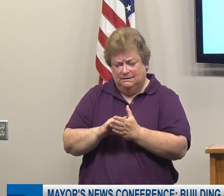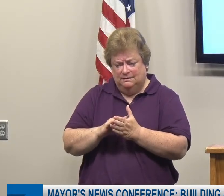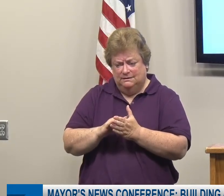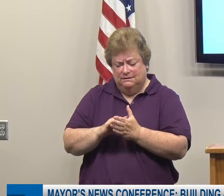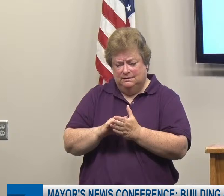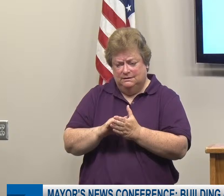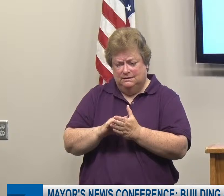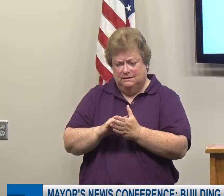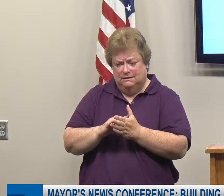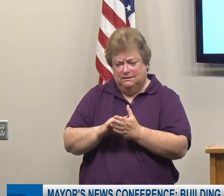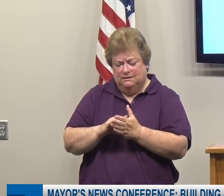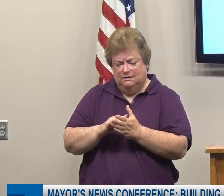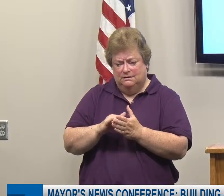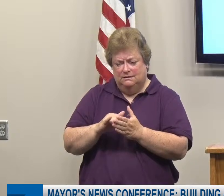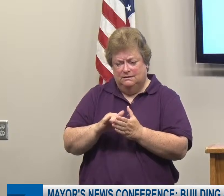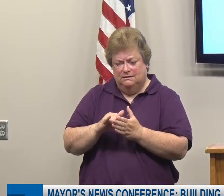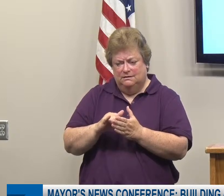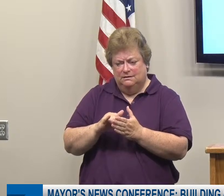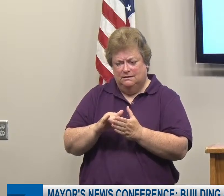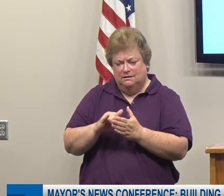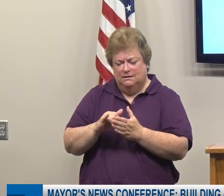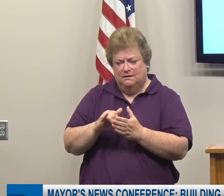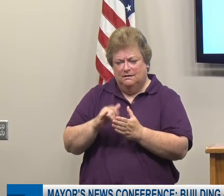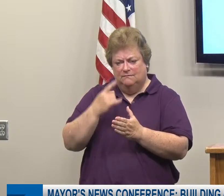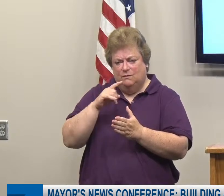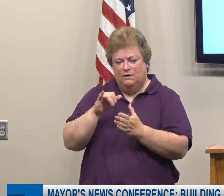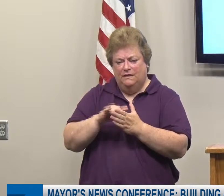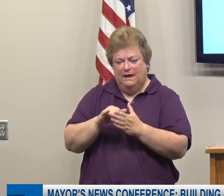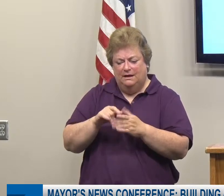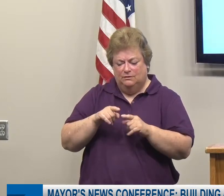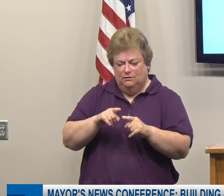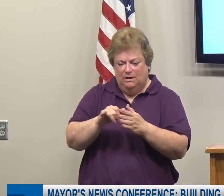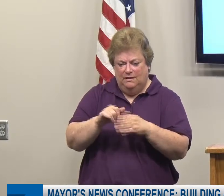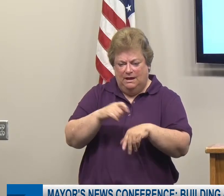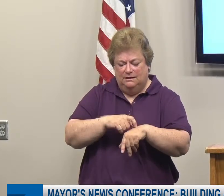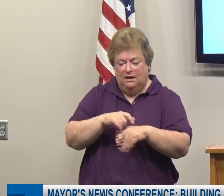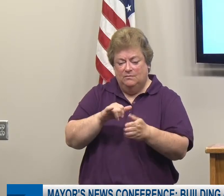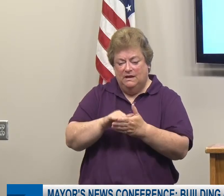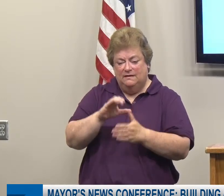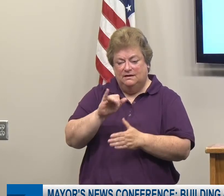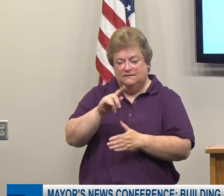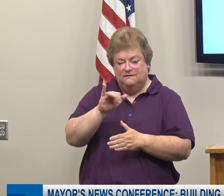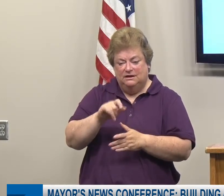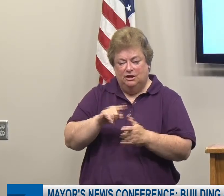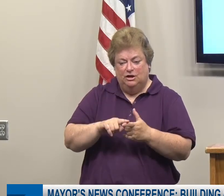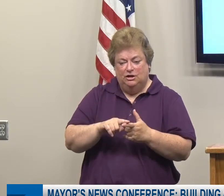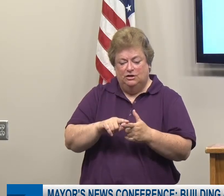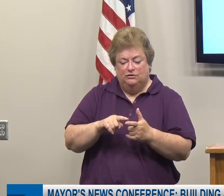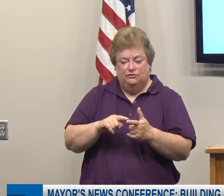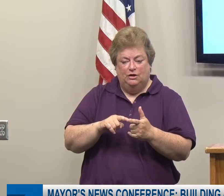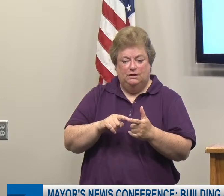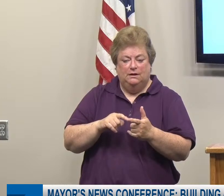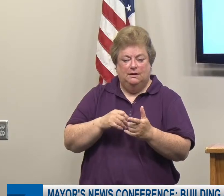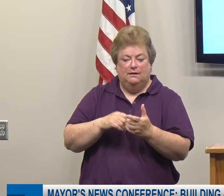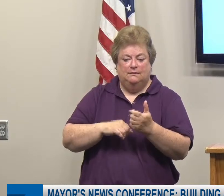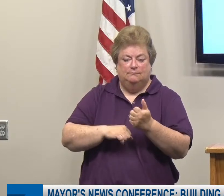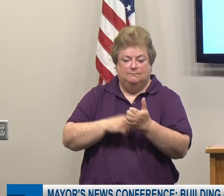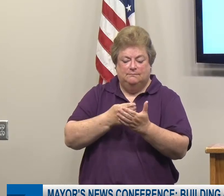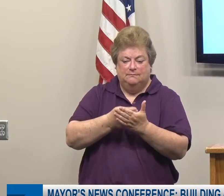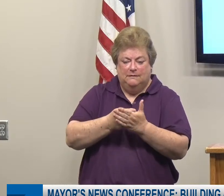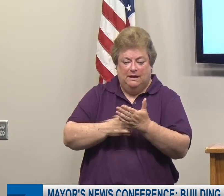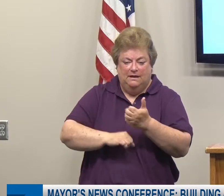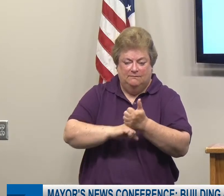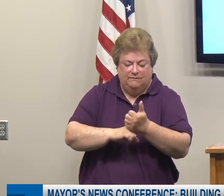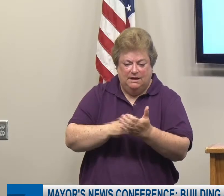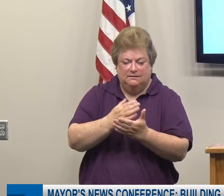that redress for that period of time is that the city should fund some of the medical bills of people who are